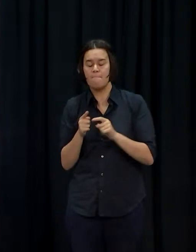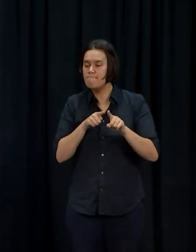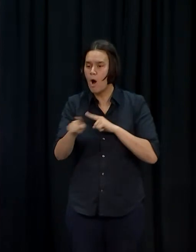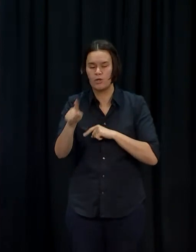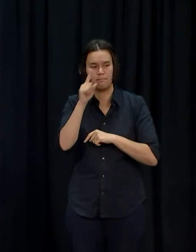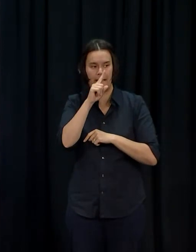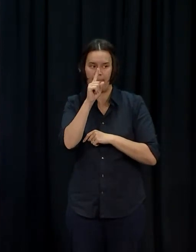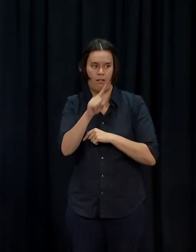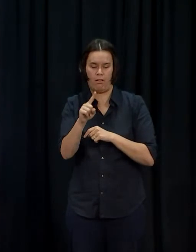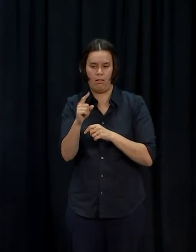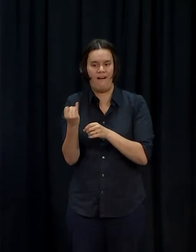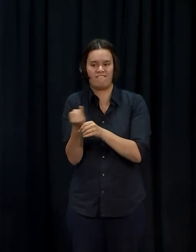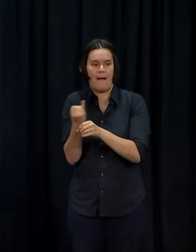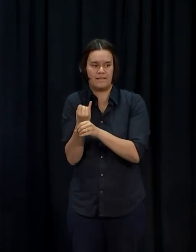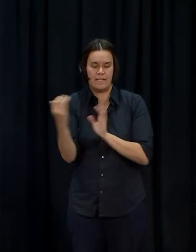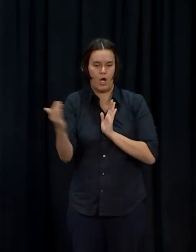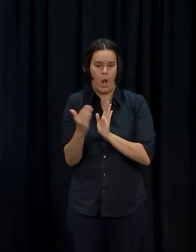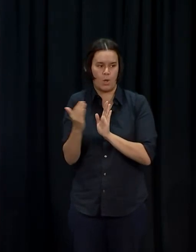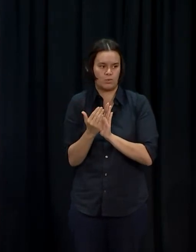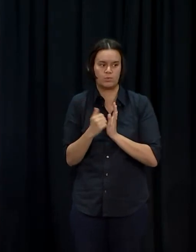this.